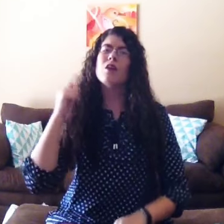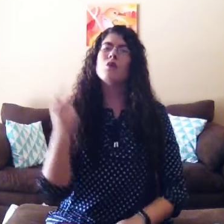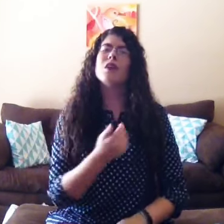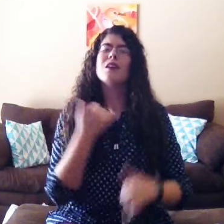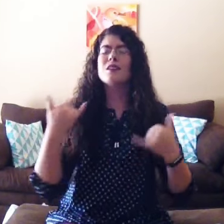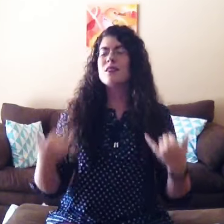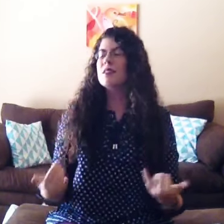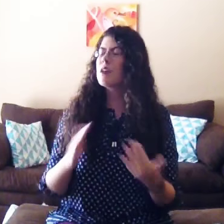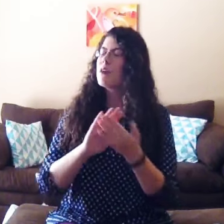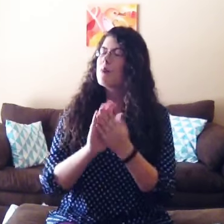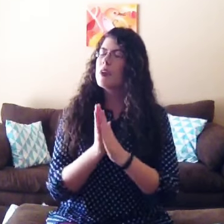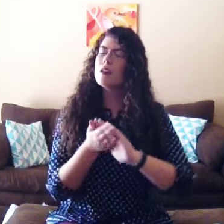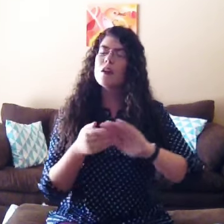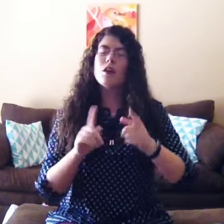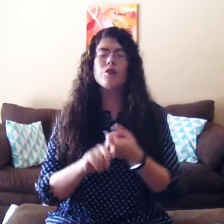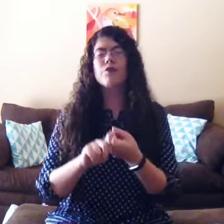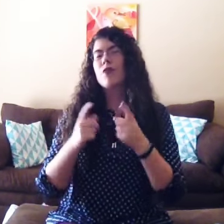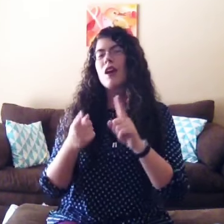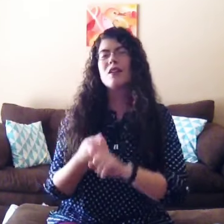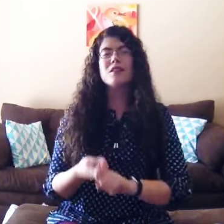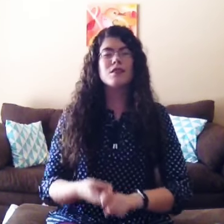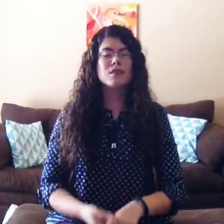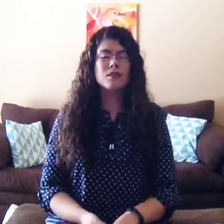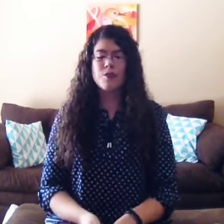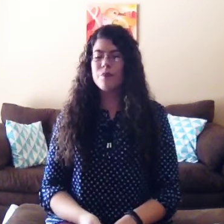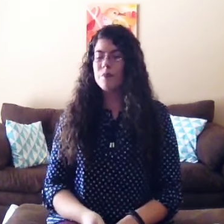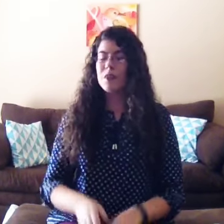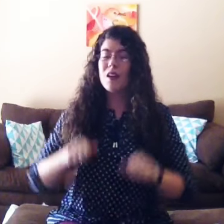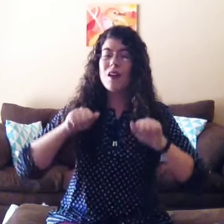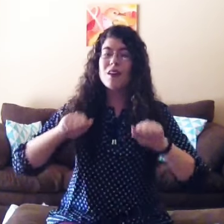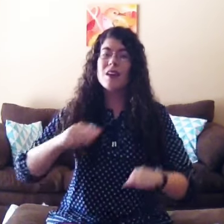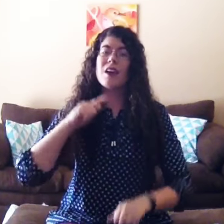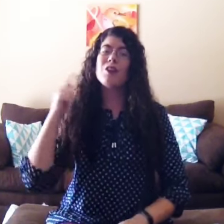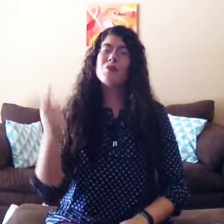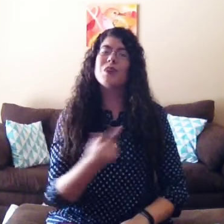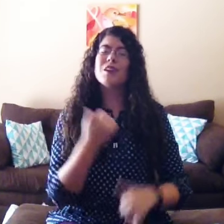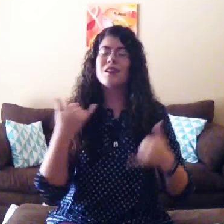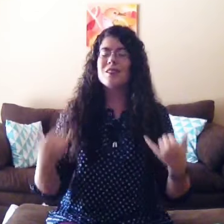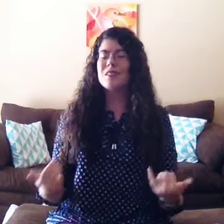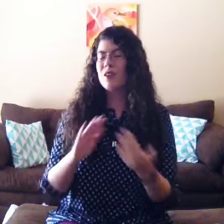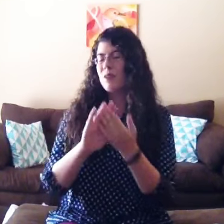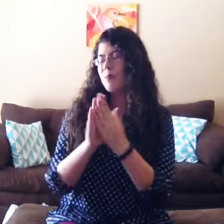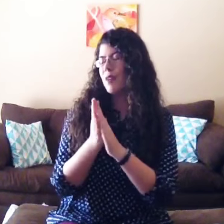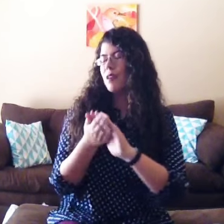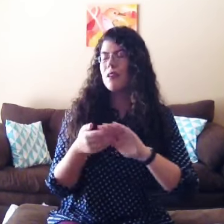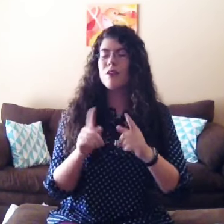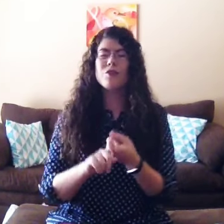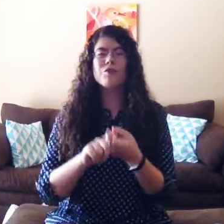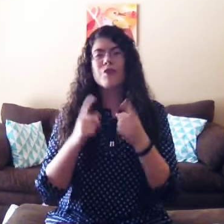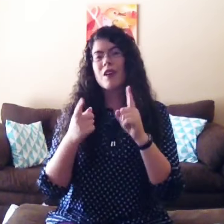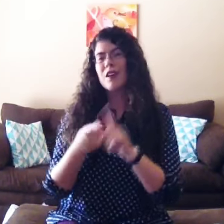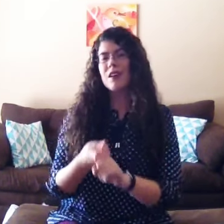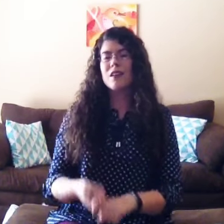we still be friends? Can we still be